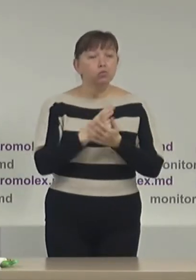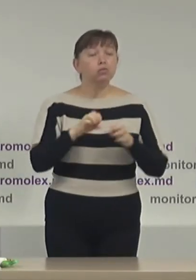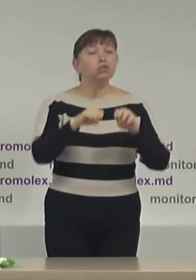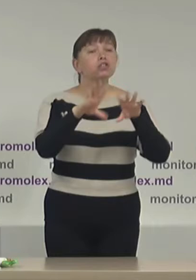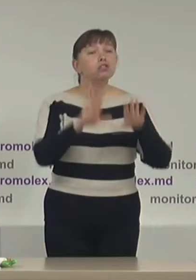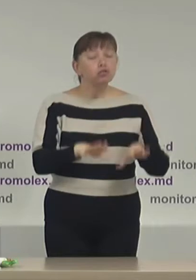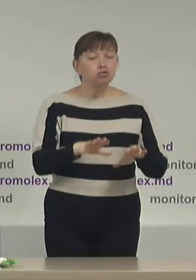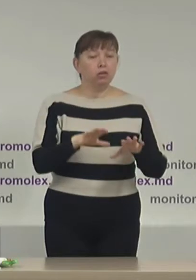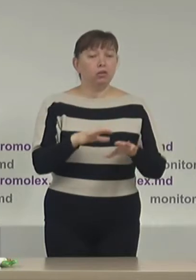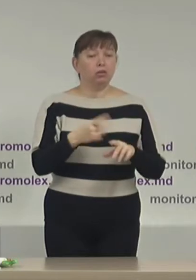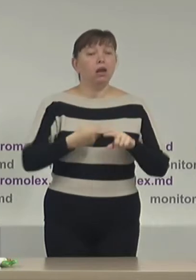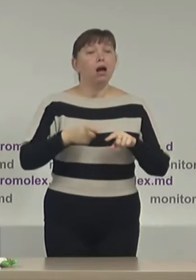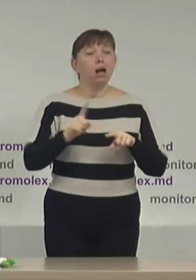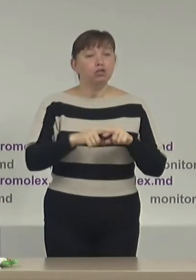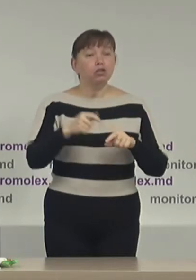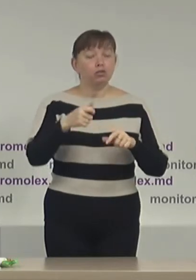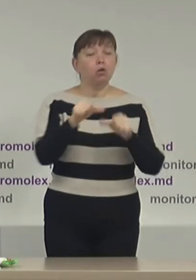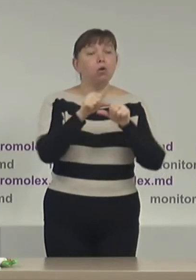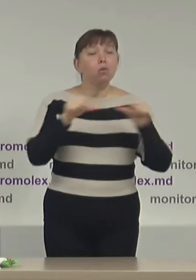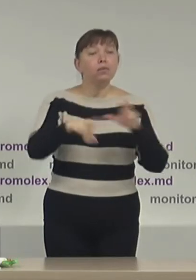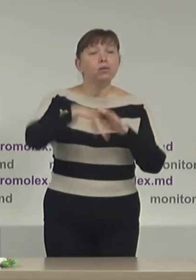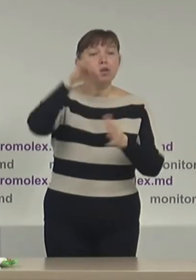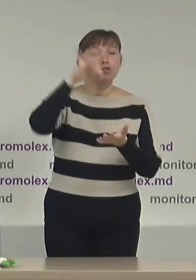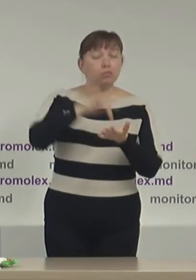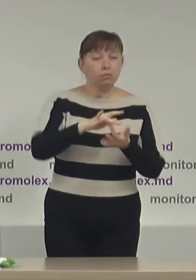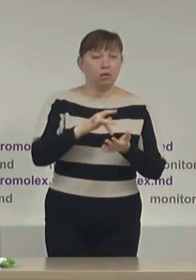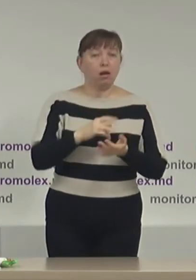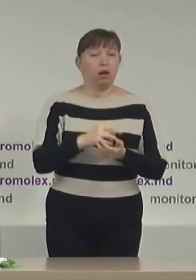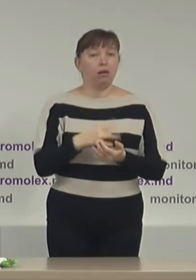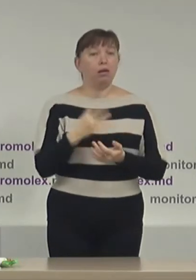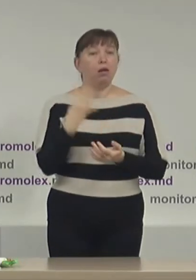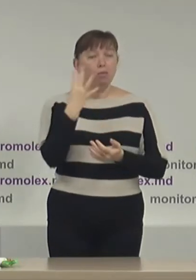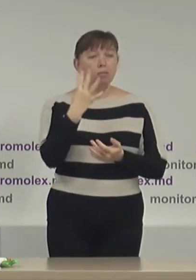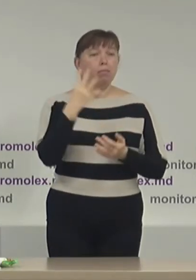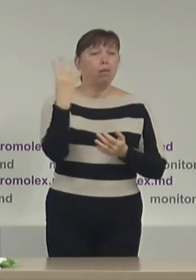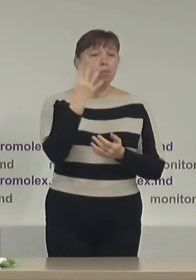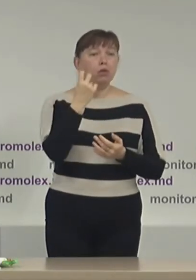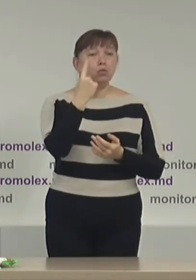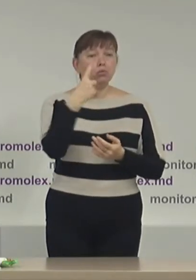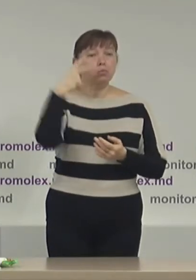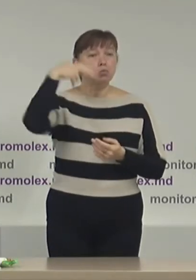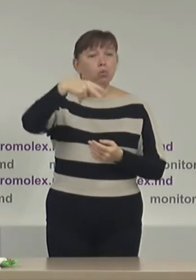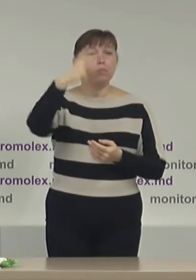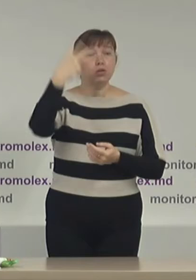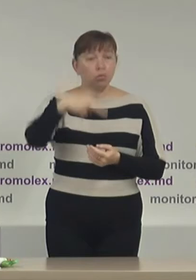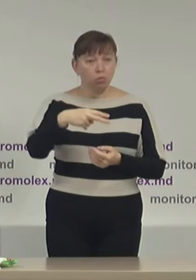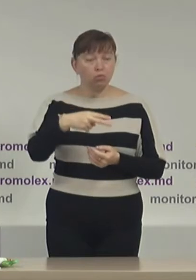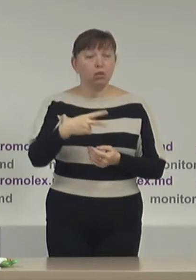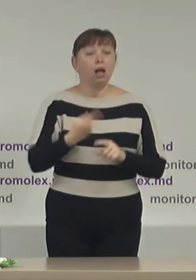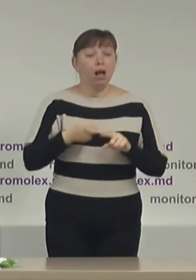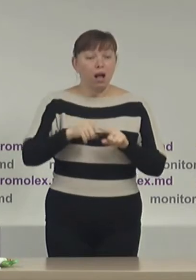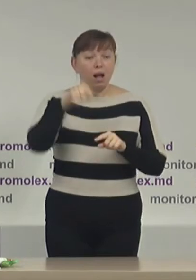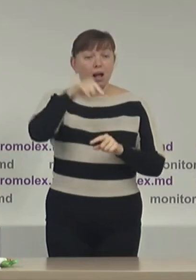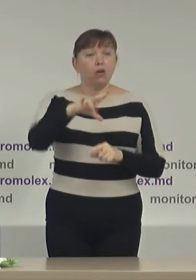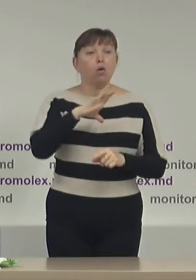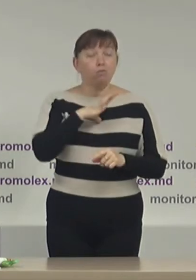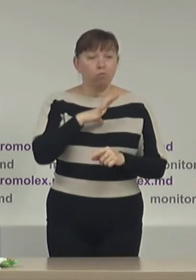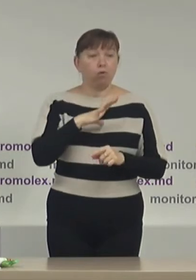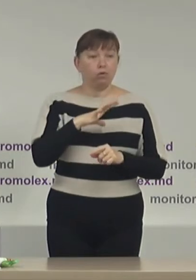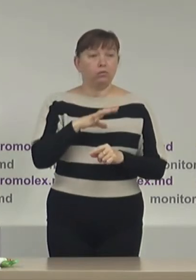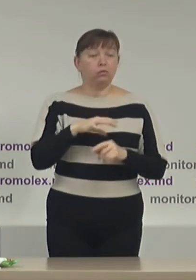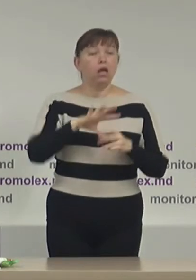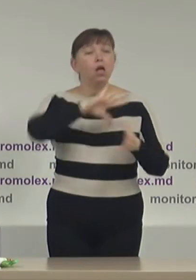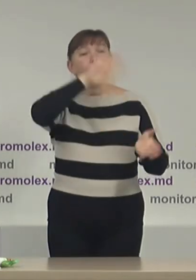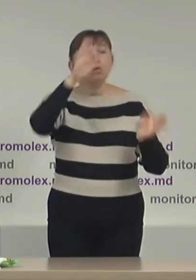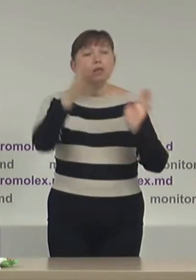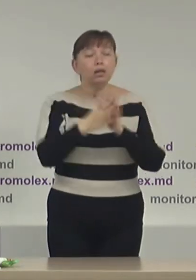as a reference point, we take the decision of the Central Electoral Commission of 4th November